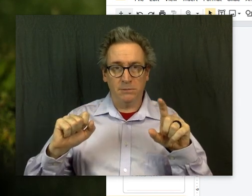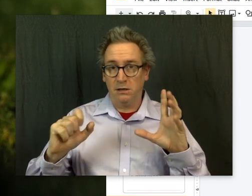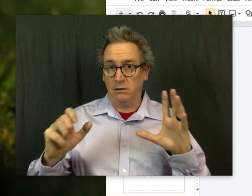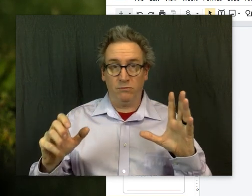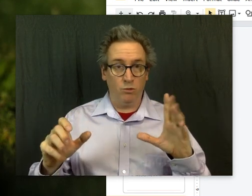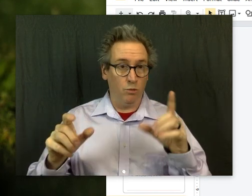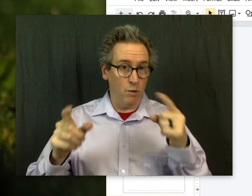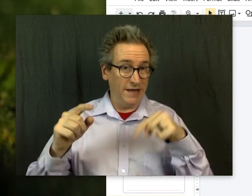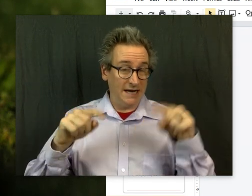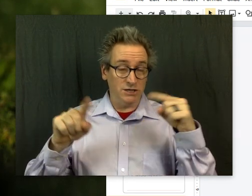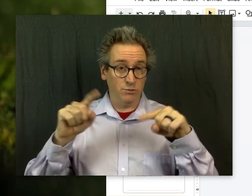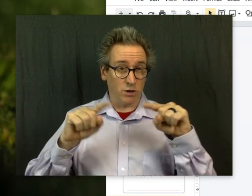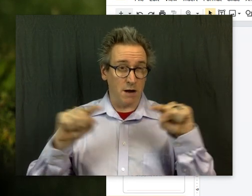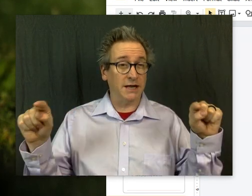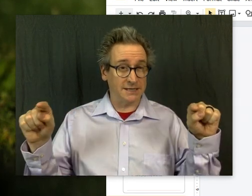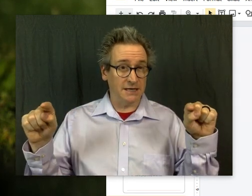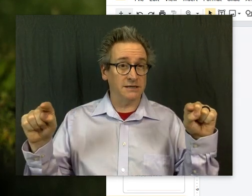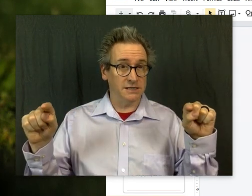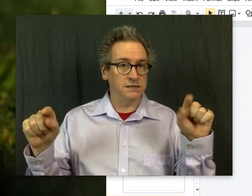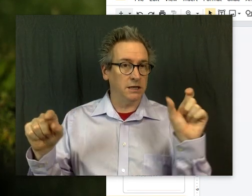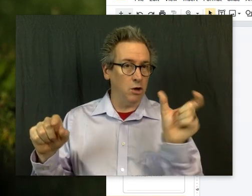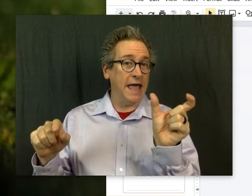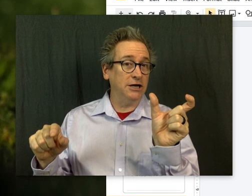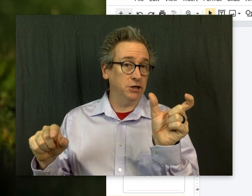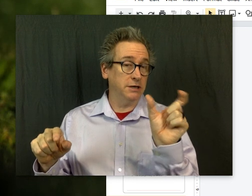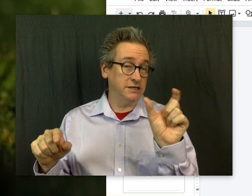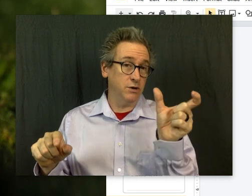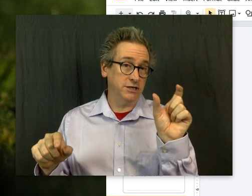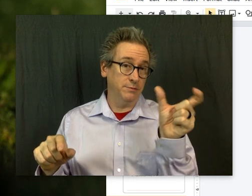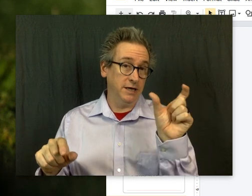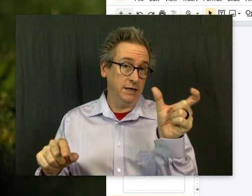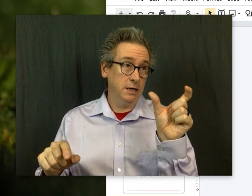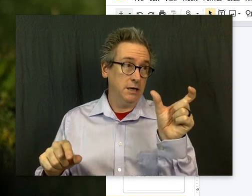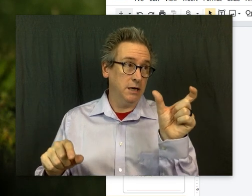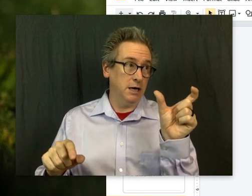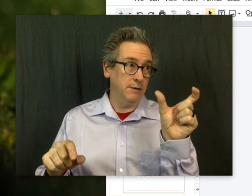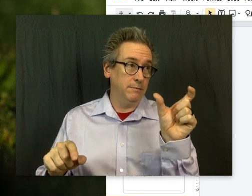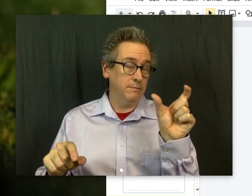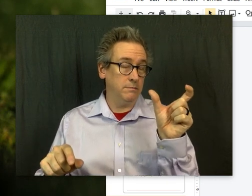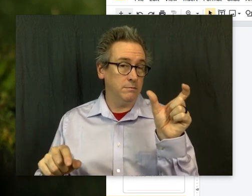When we get into more complex sentences, location is going to